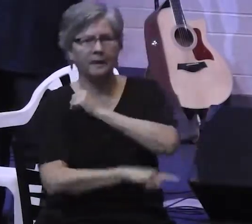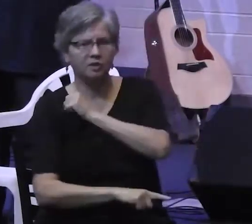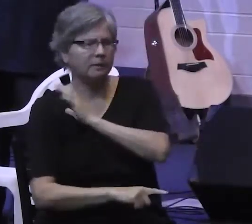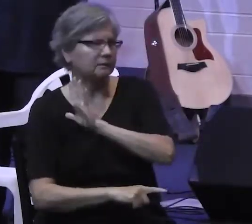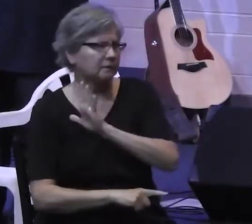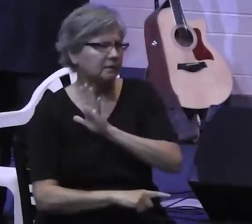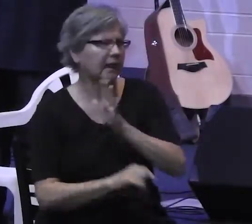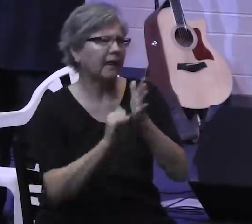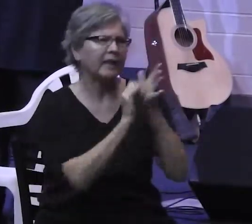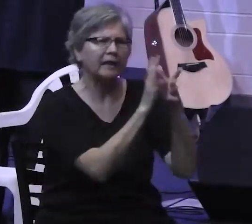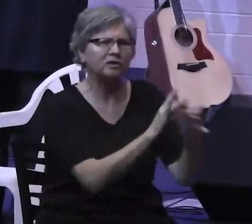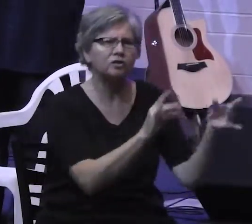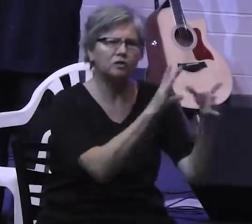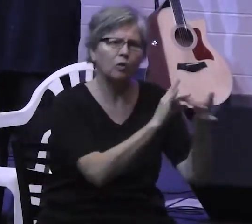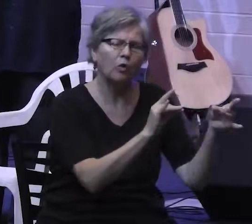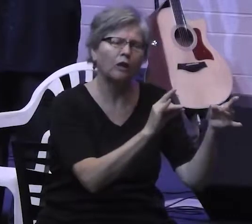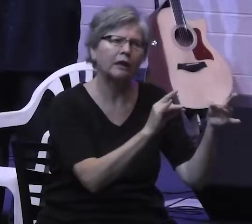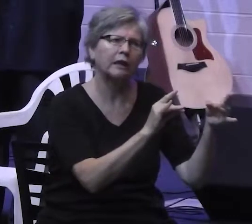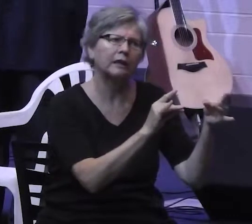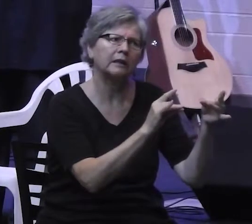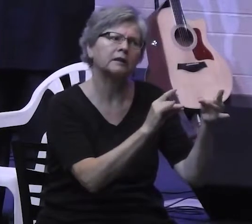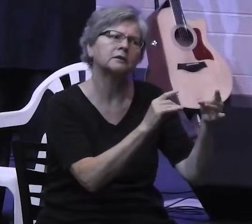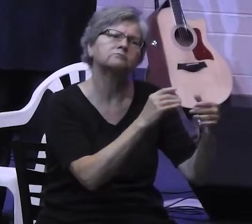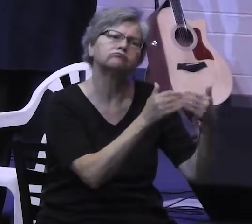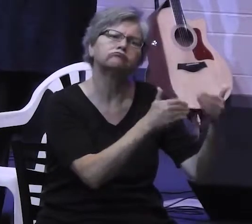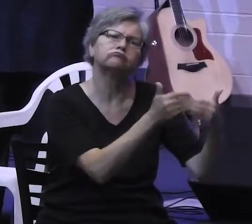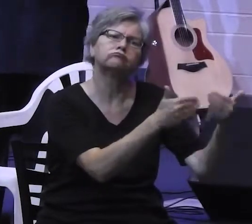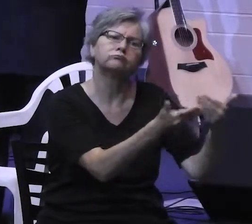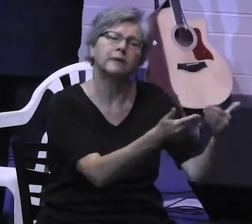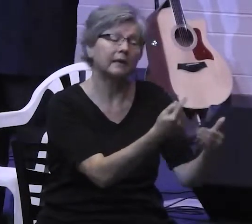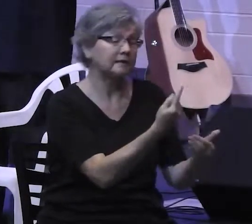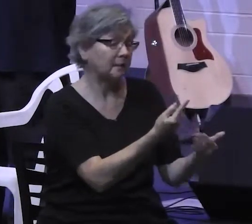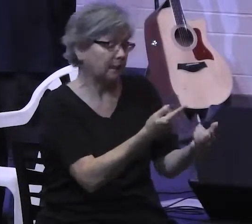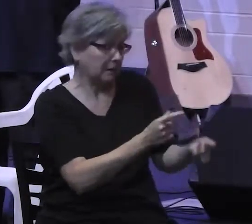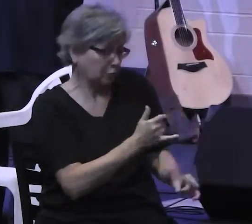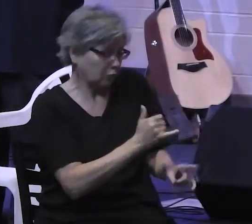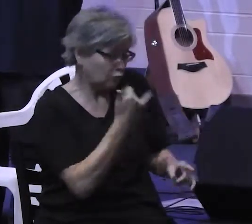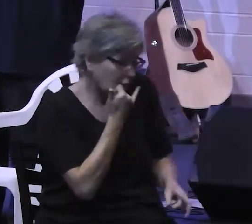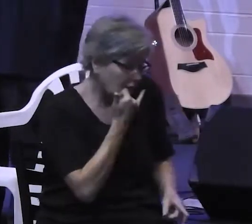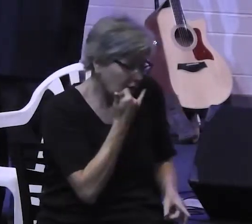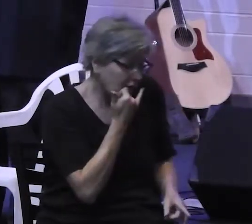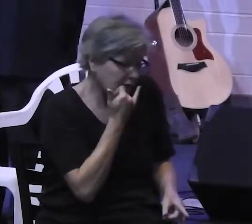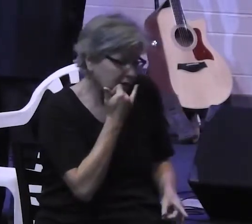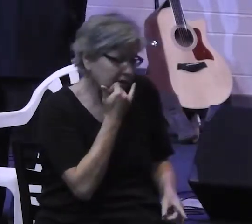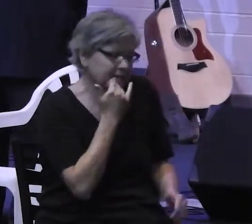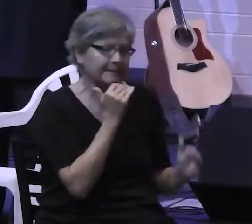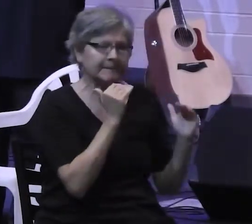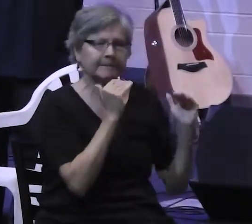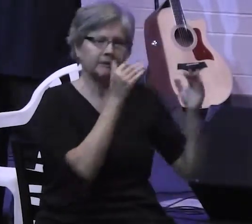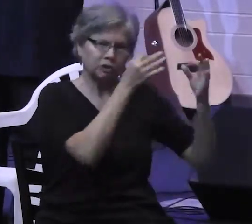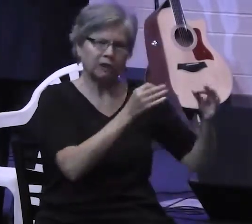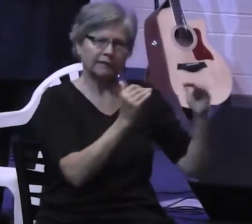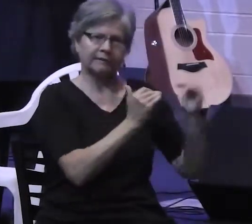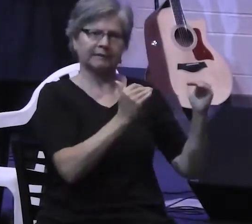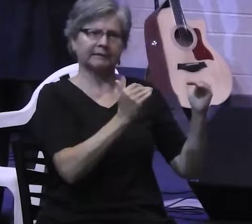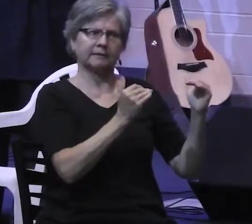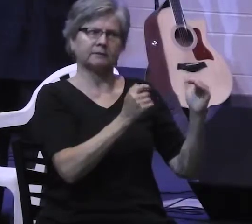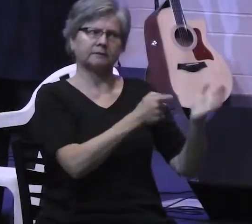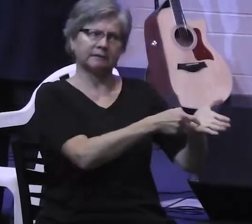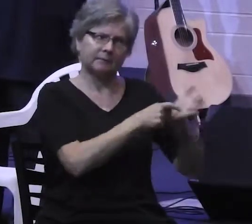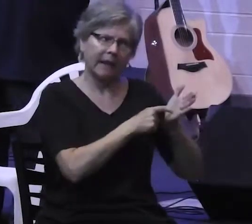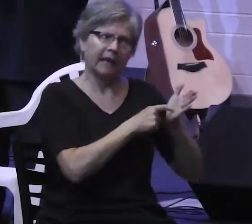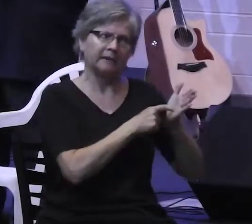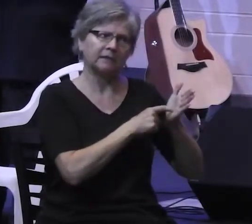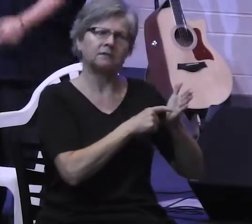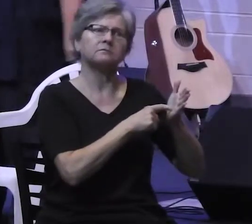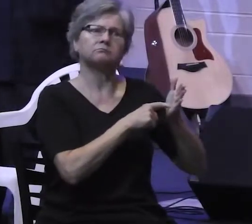story unfolds in that sense of there's been something that's done wrong, justice demands a correction, and so we'll see that played out. And so I